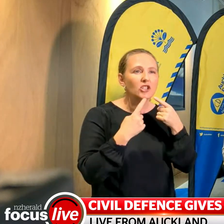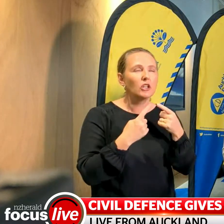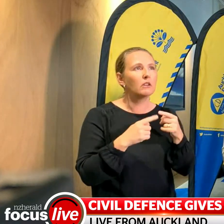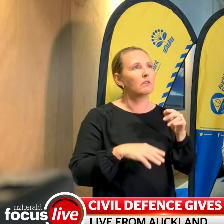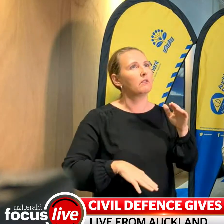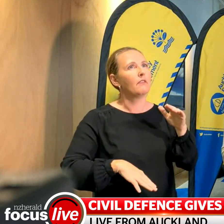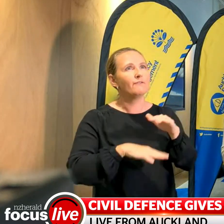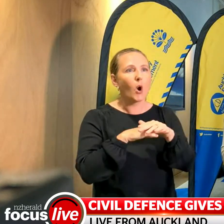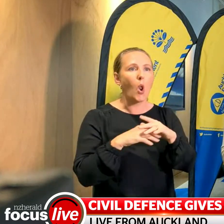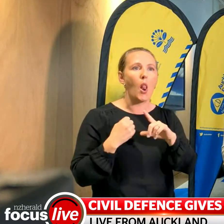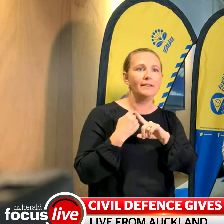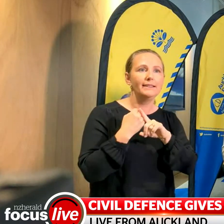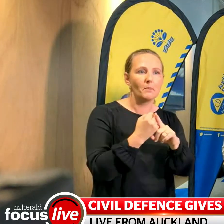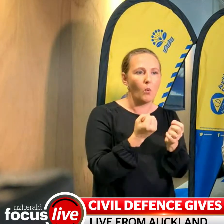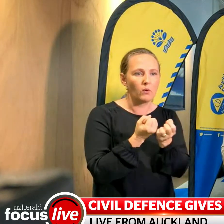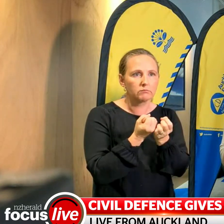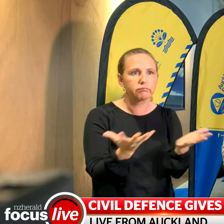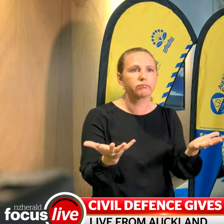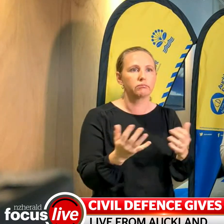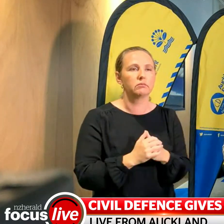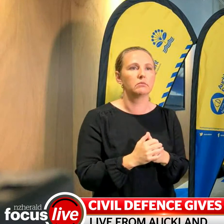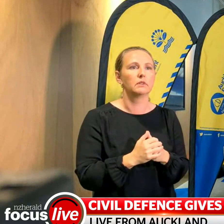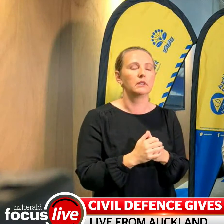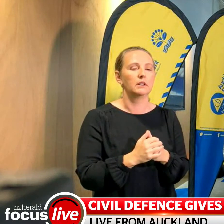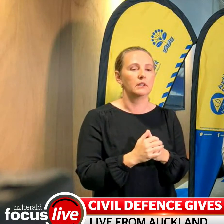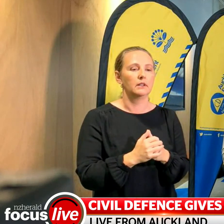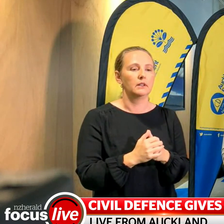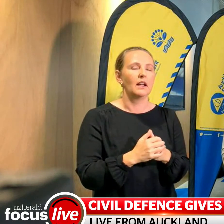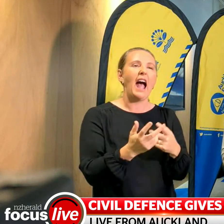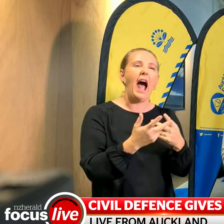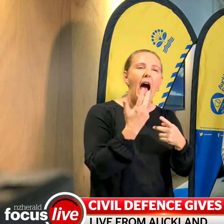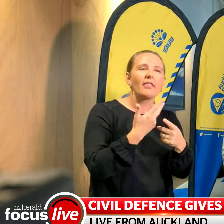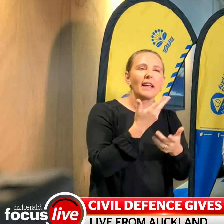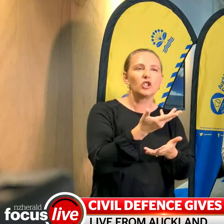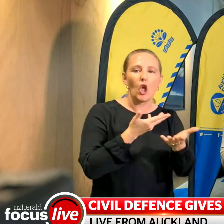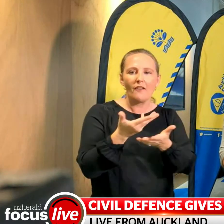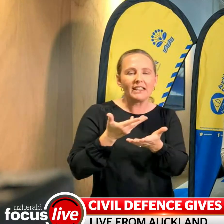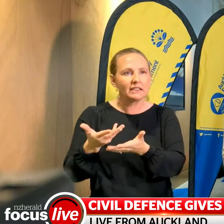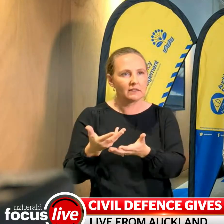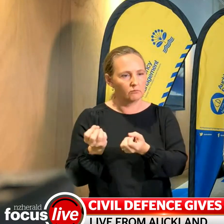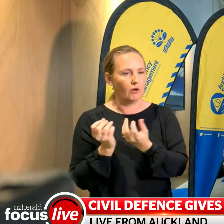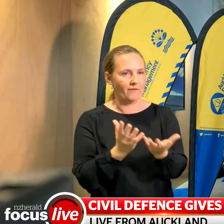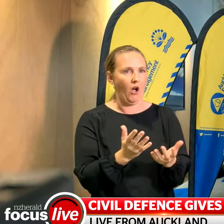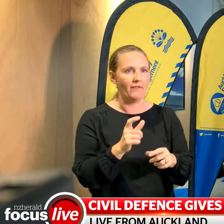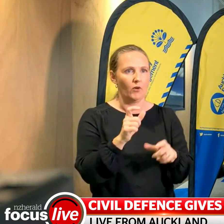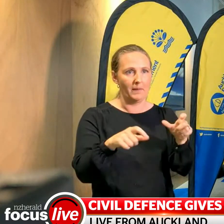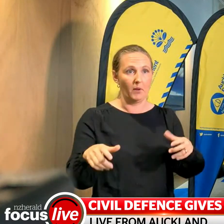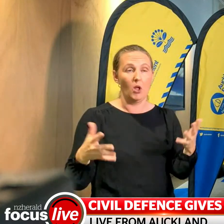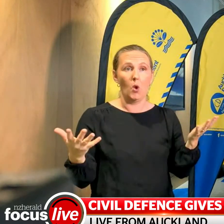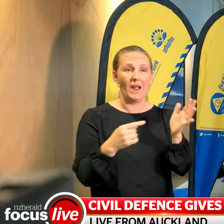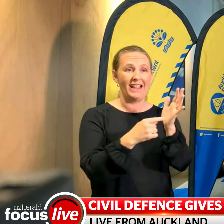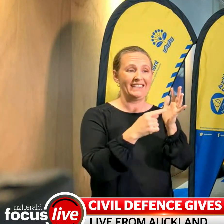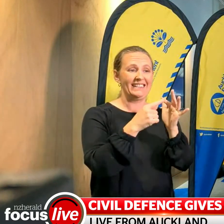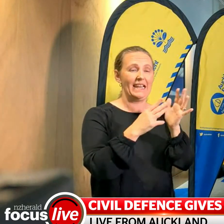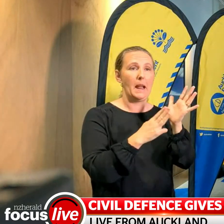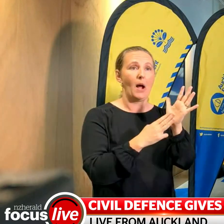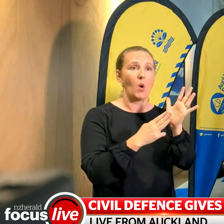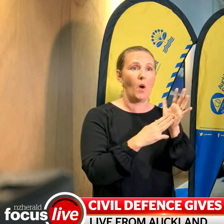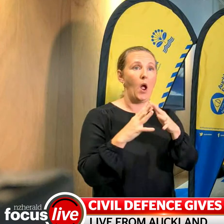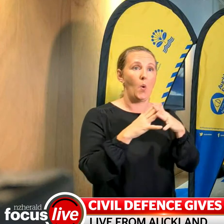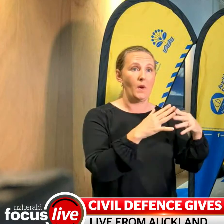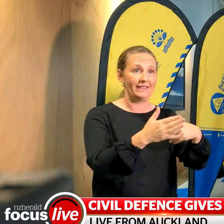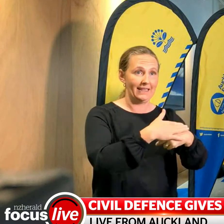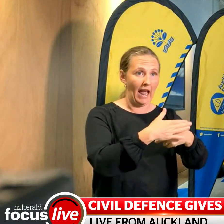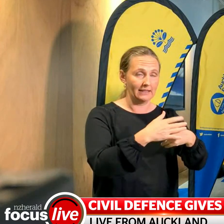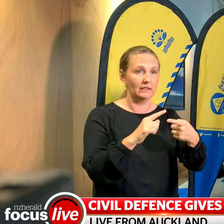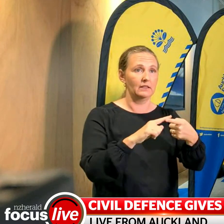full range of support wraparound services that people might need. So those are at Te Manawa Westgate,